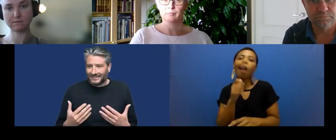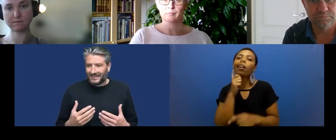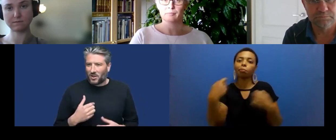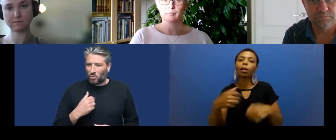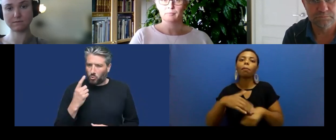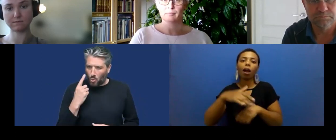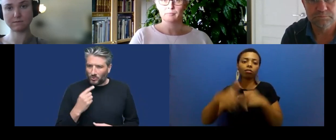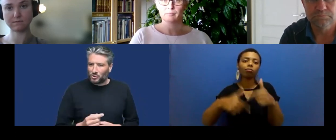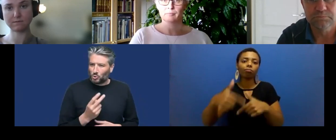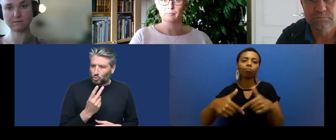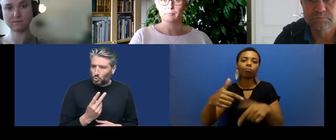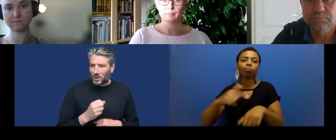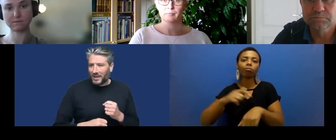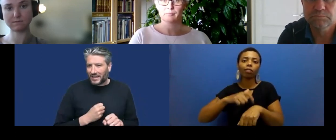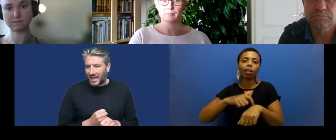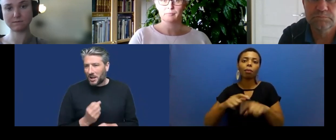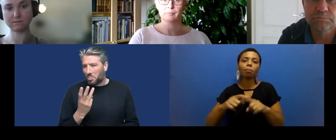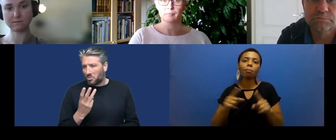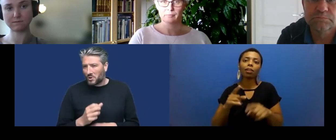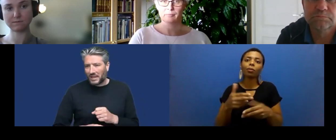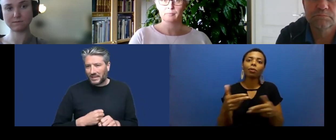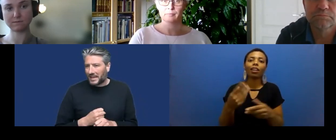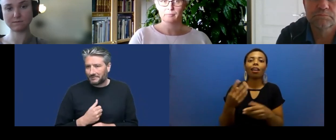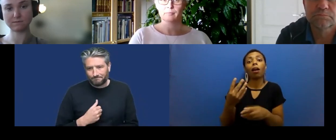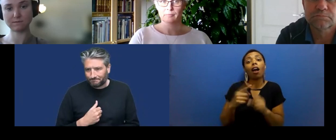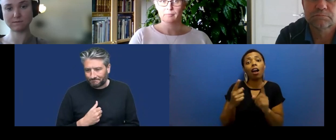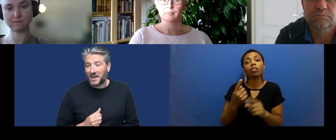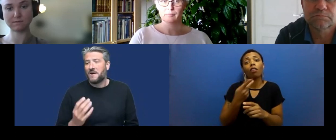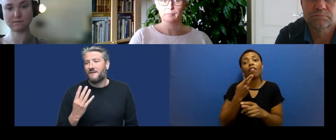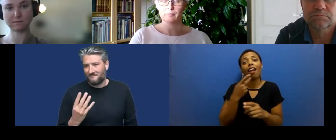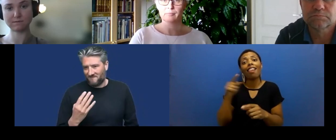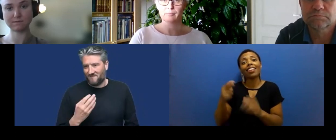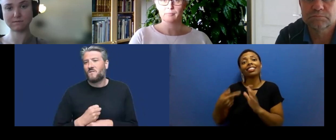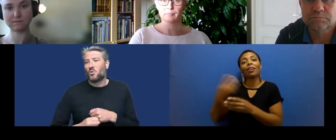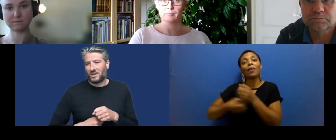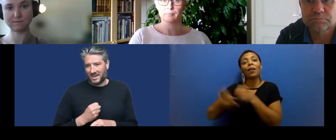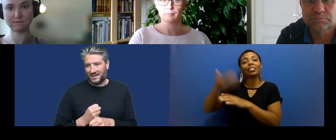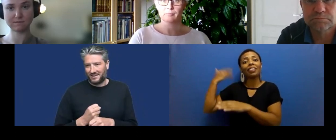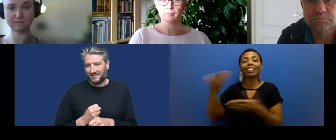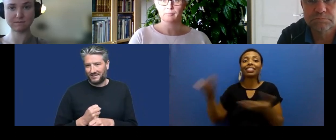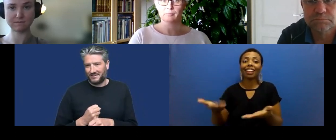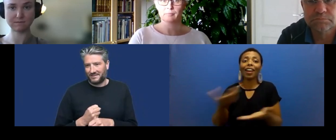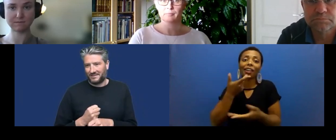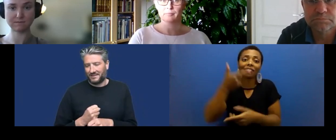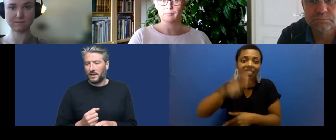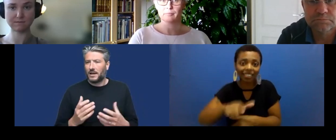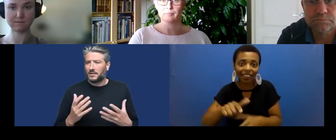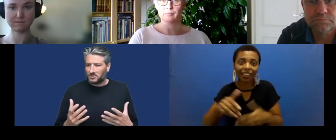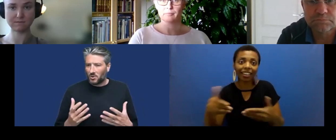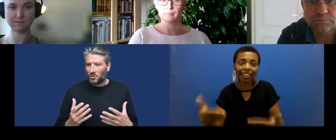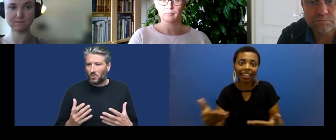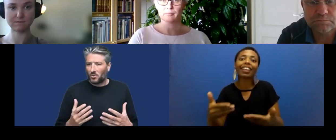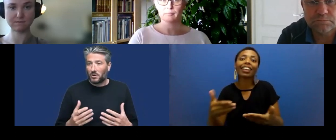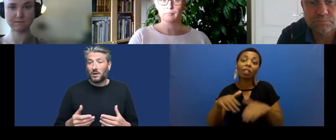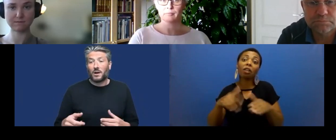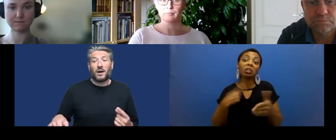Still, so I said that 4 years ago, but I'm still saying that, so maybe I'm wrong again. so that the progress is slow, and